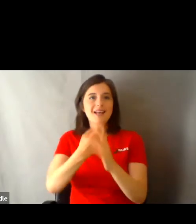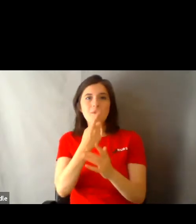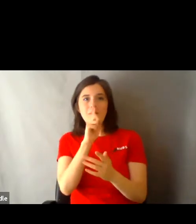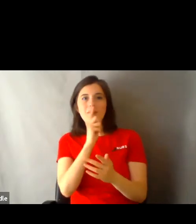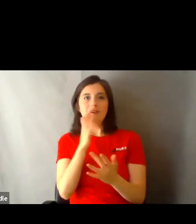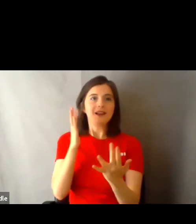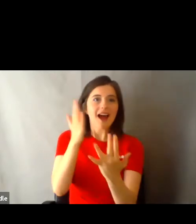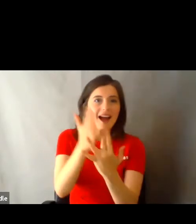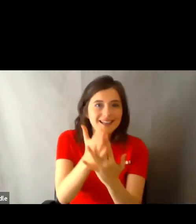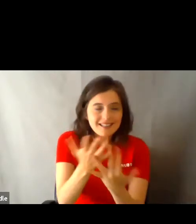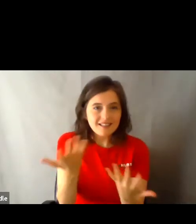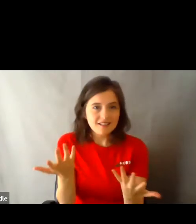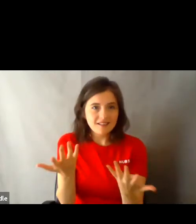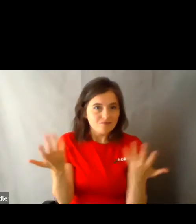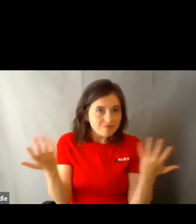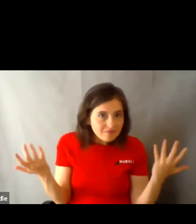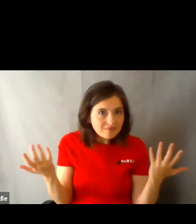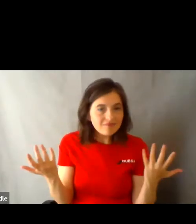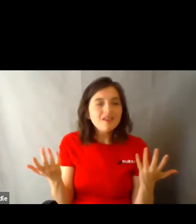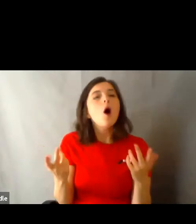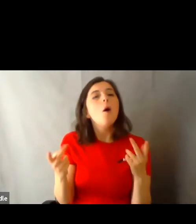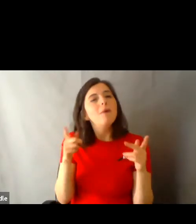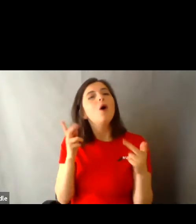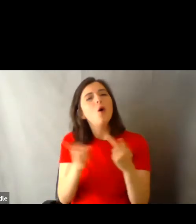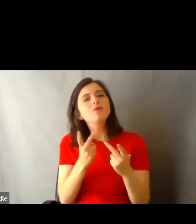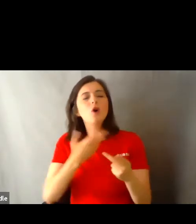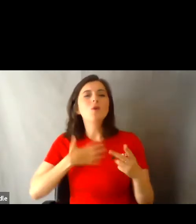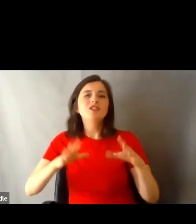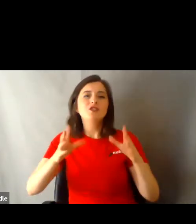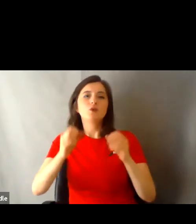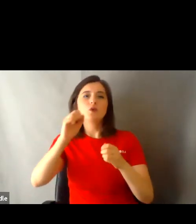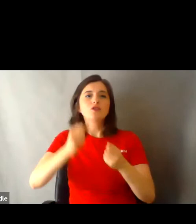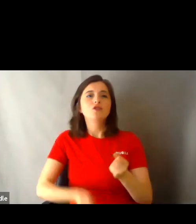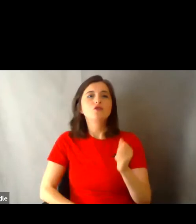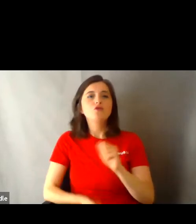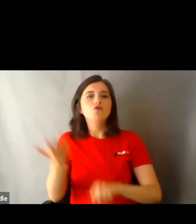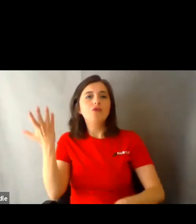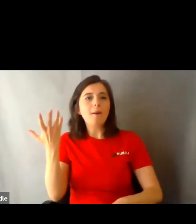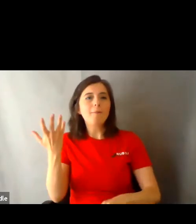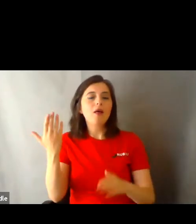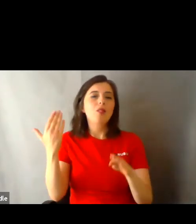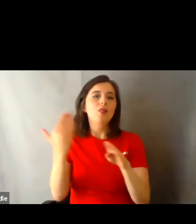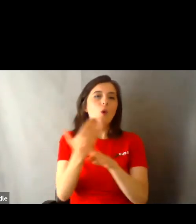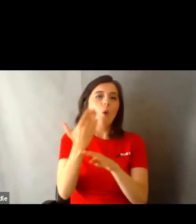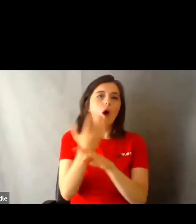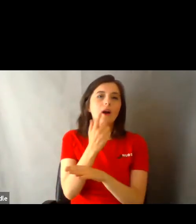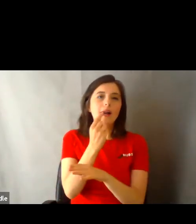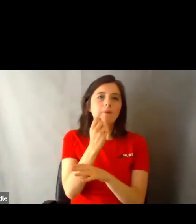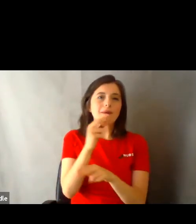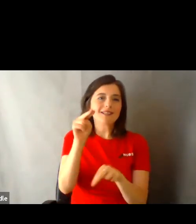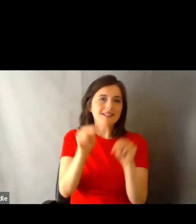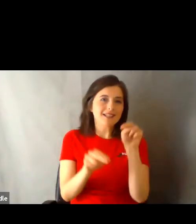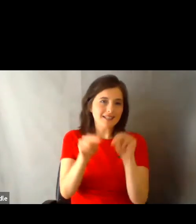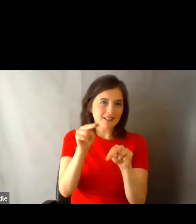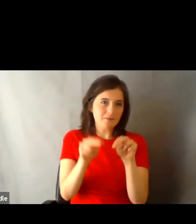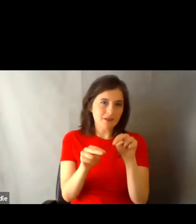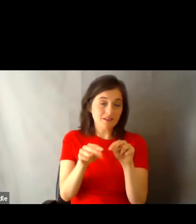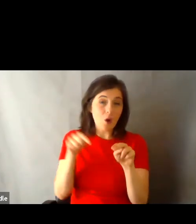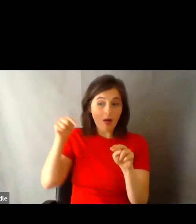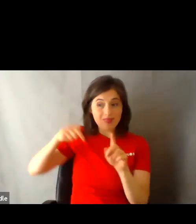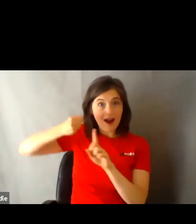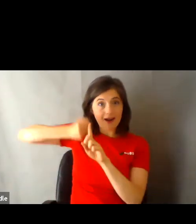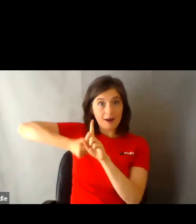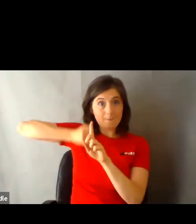but also to scrap the work capability assessments. And it was that campaign that led the